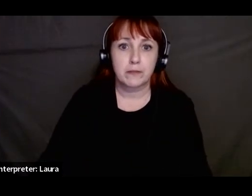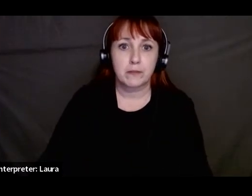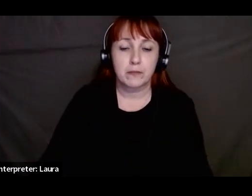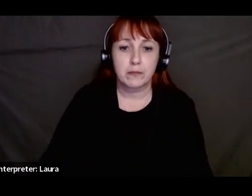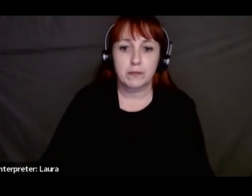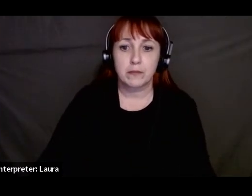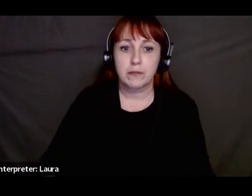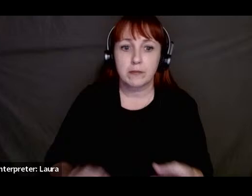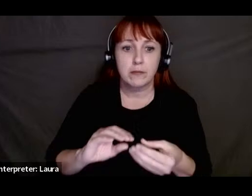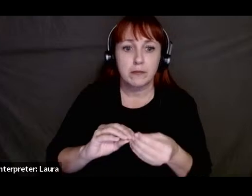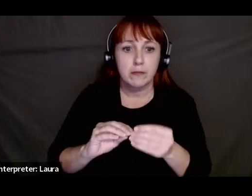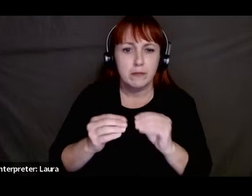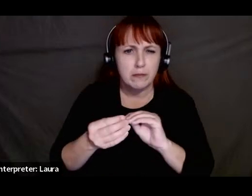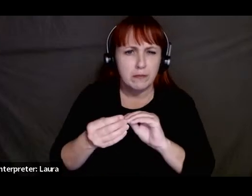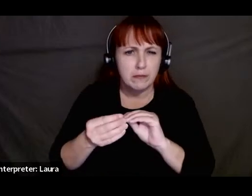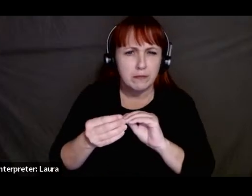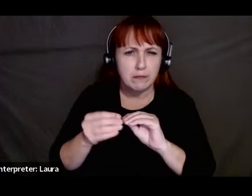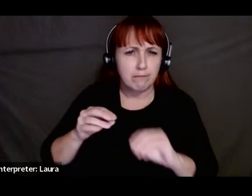Number 30.